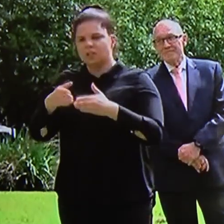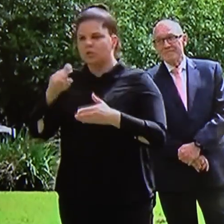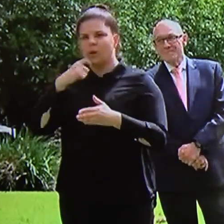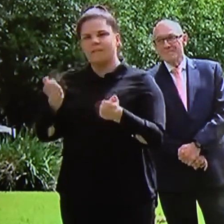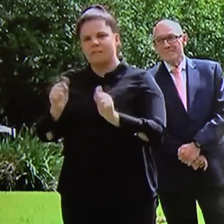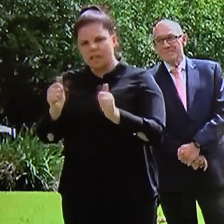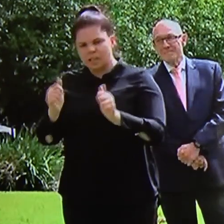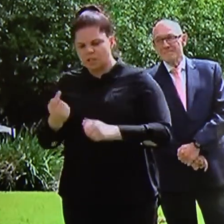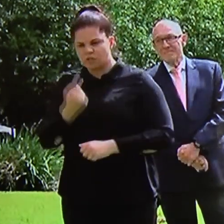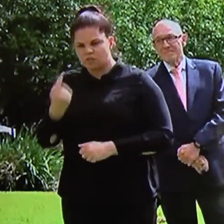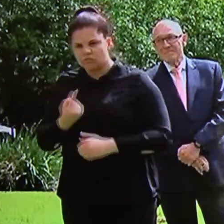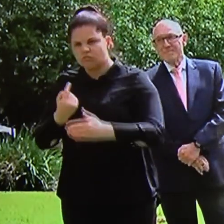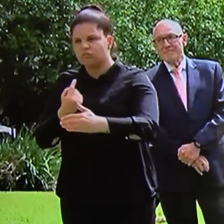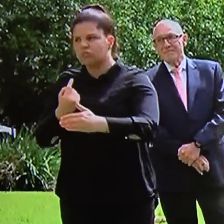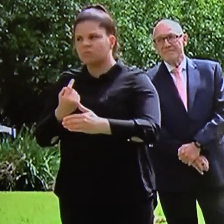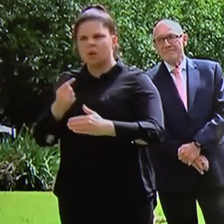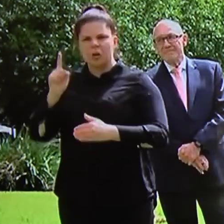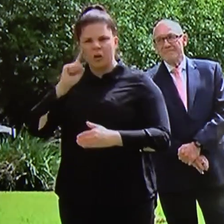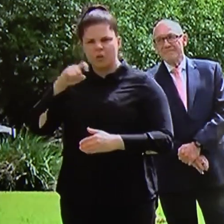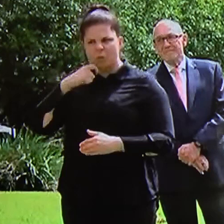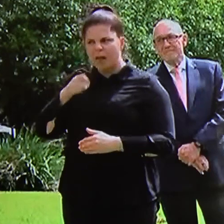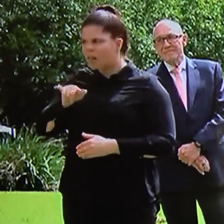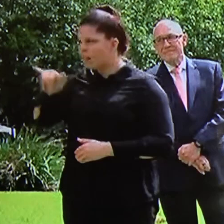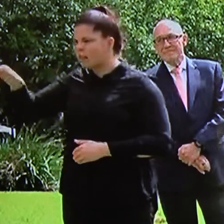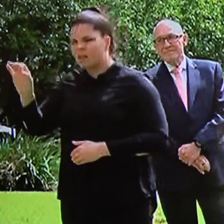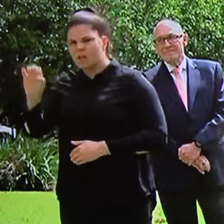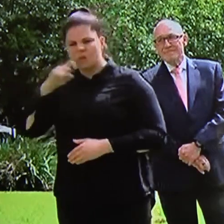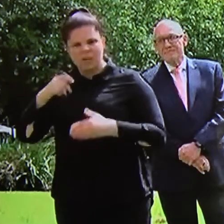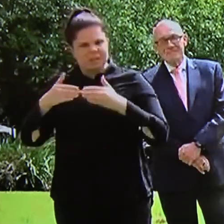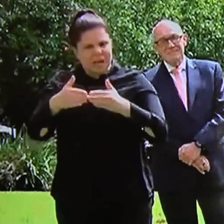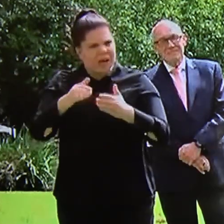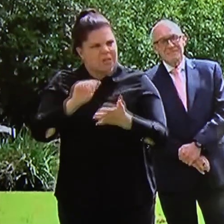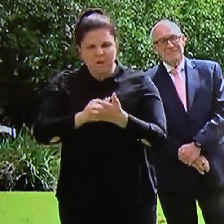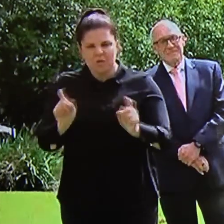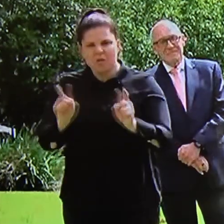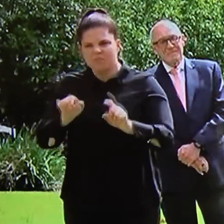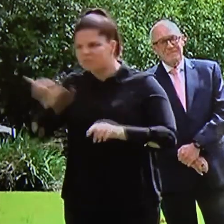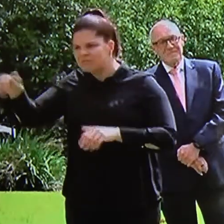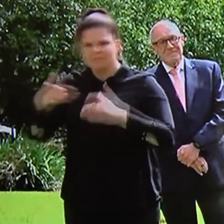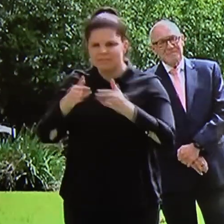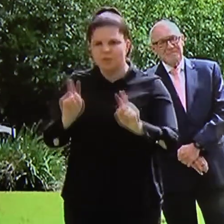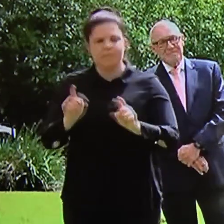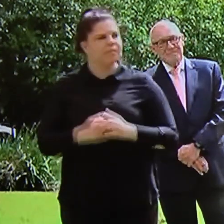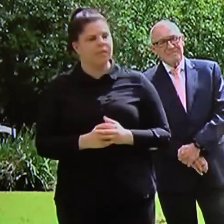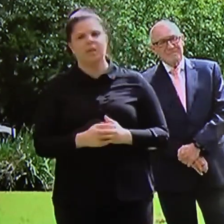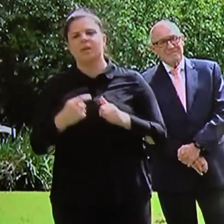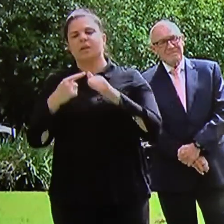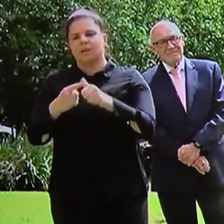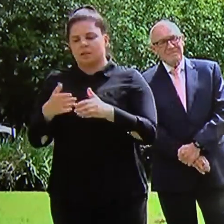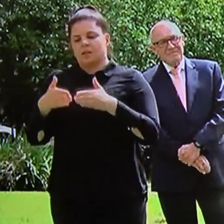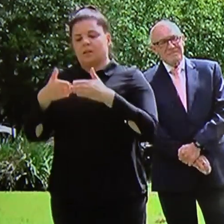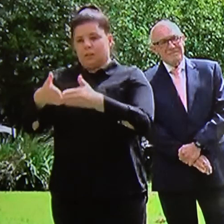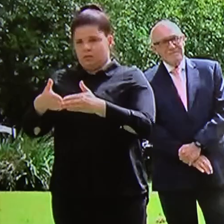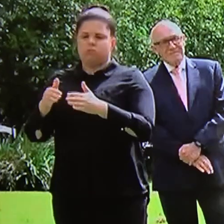from charter flights, that they're actually all going to sail away. Is that what your understanding is? Look, the ship is obviously